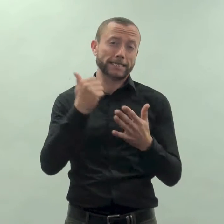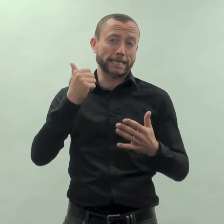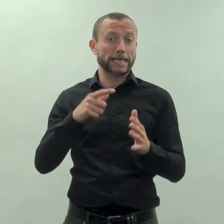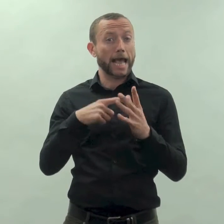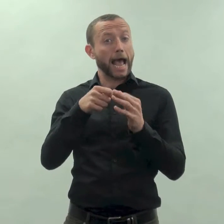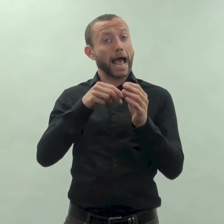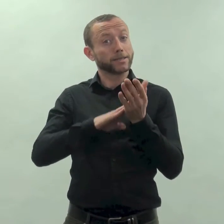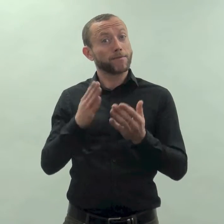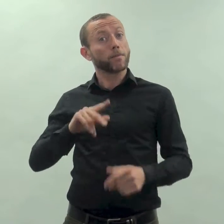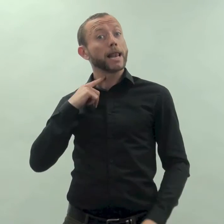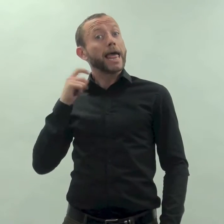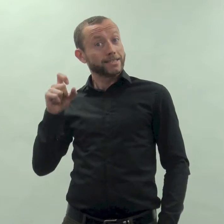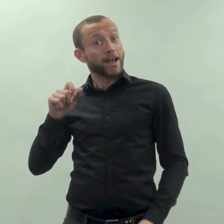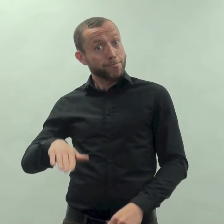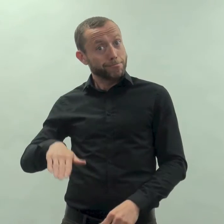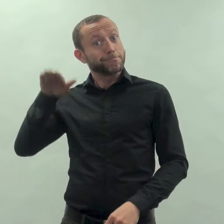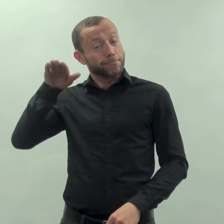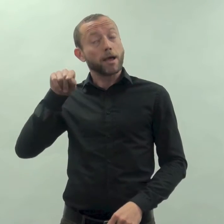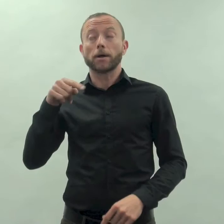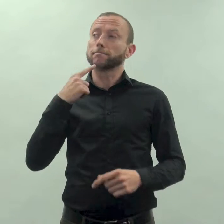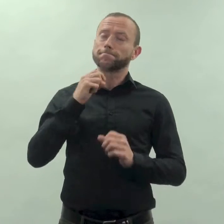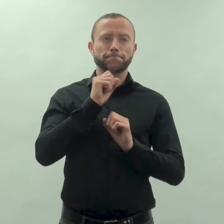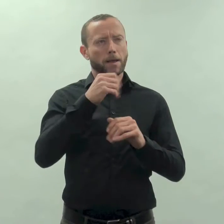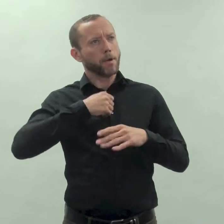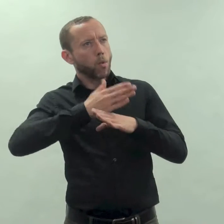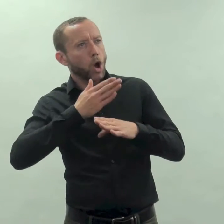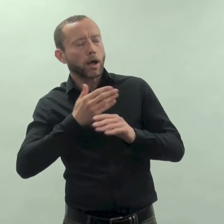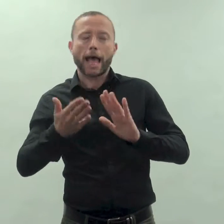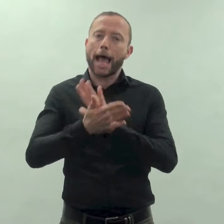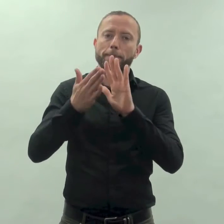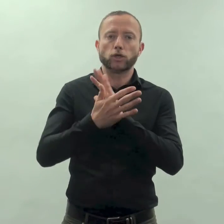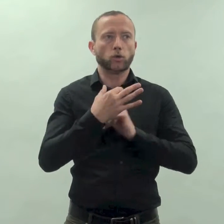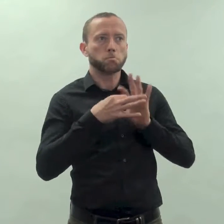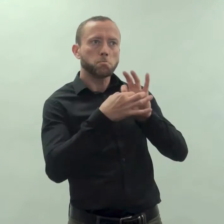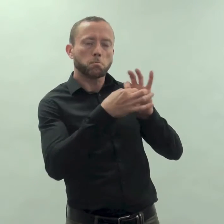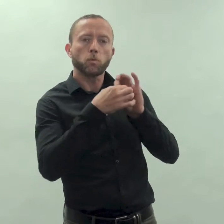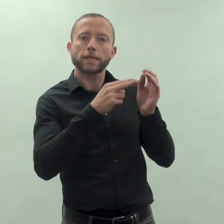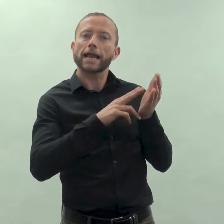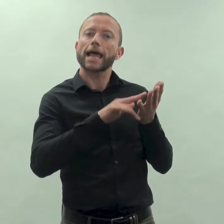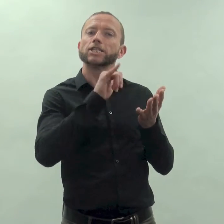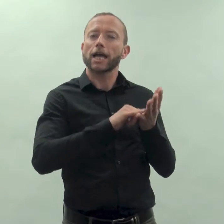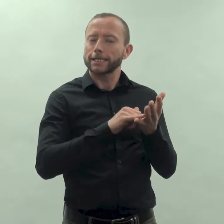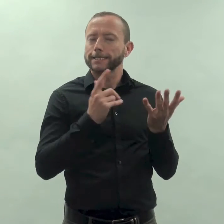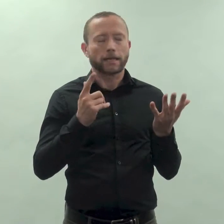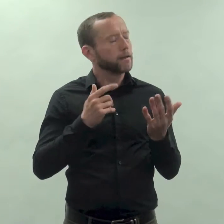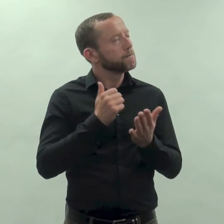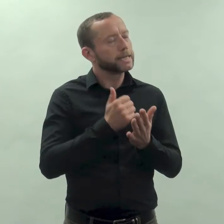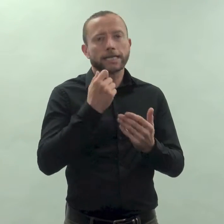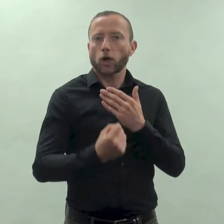a reportage style by the illustrator and design student who is originally from Leicester. Speaking about his work,